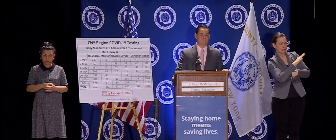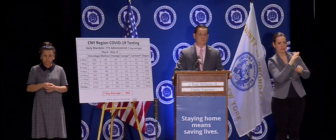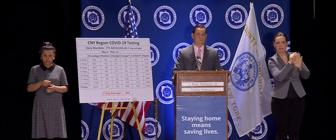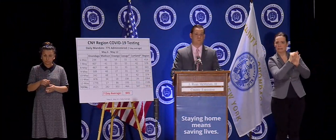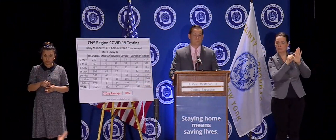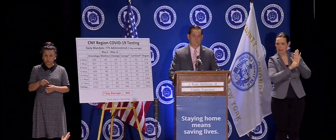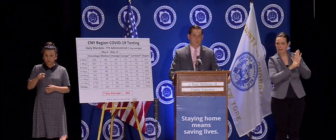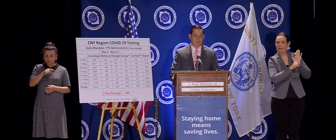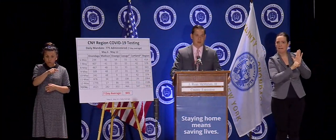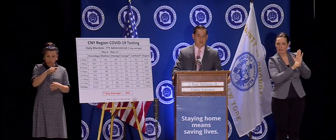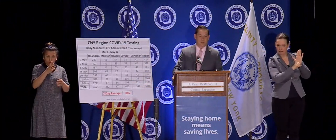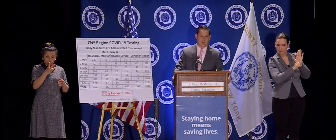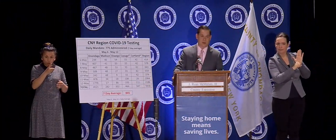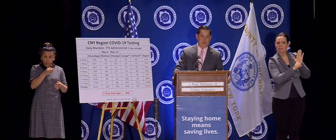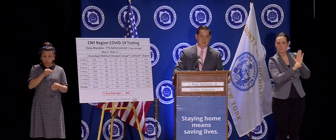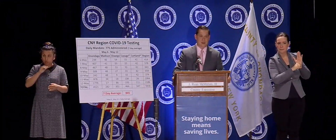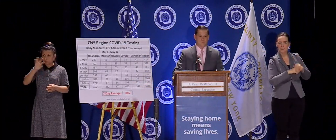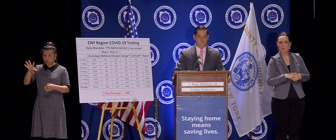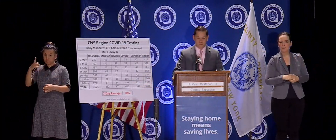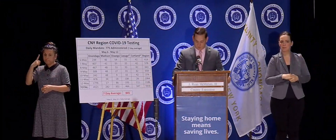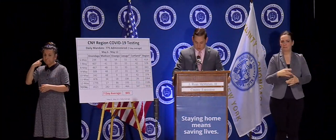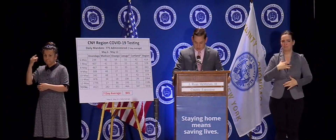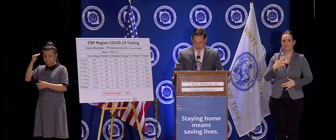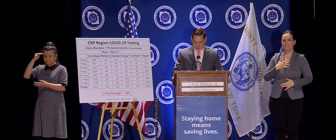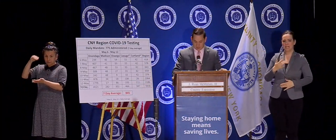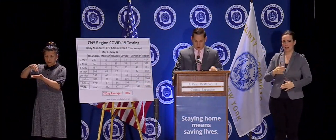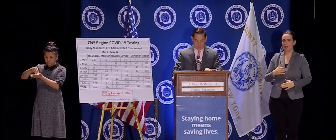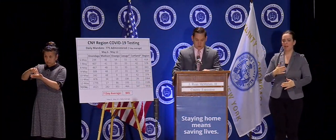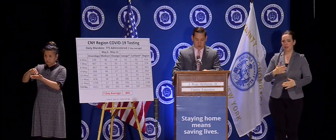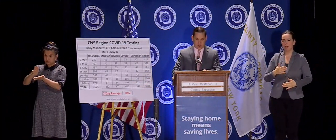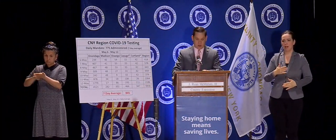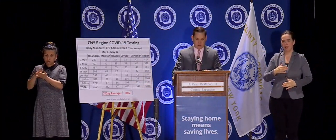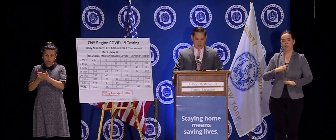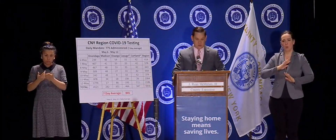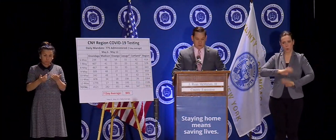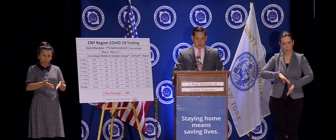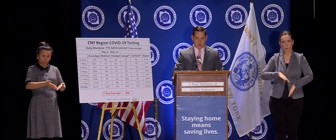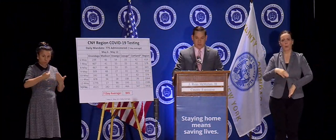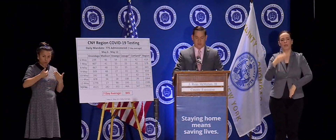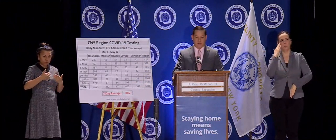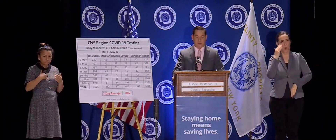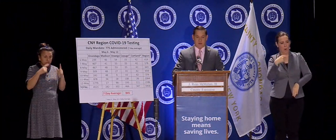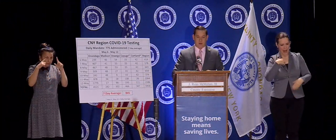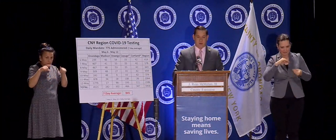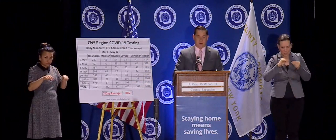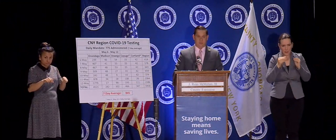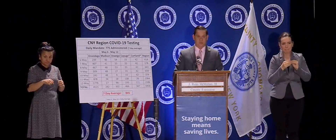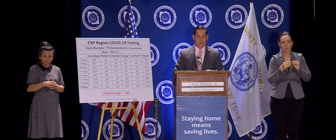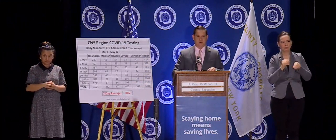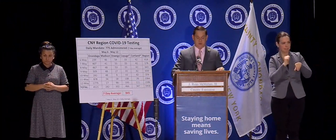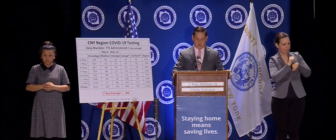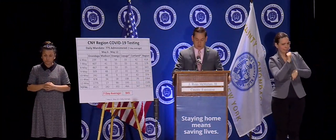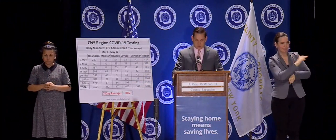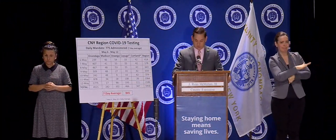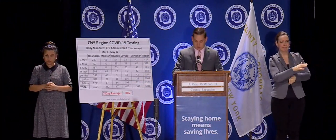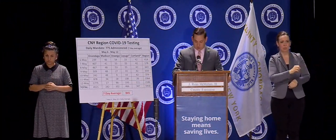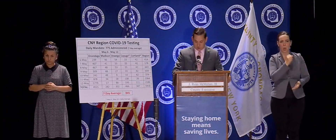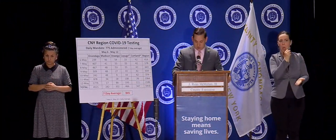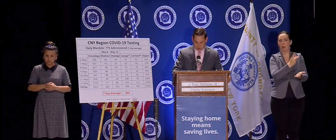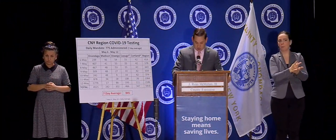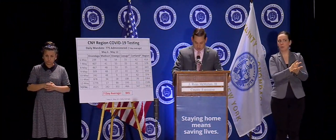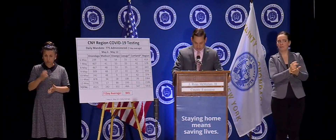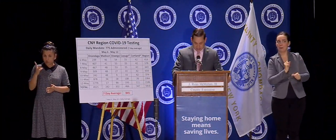state health department has it now, state has it, that certainly the numbers speak for